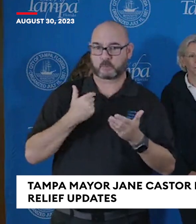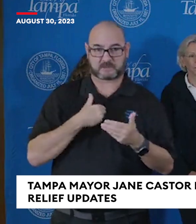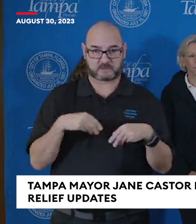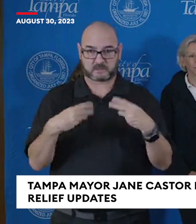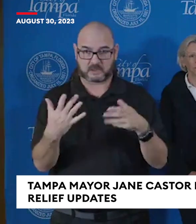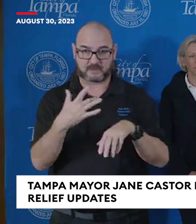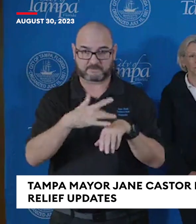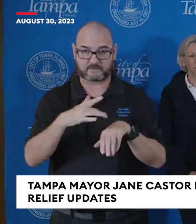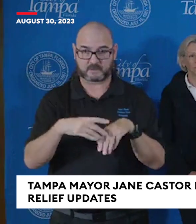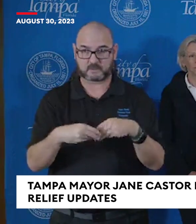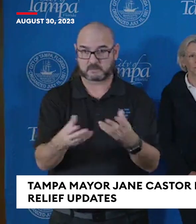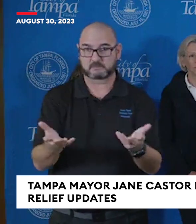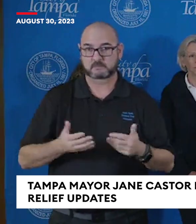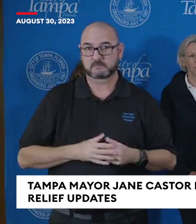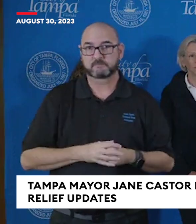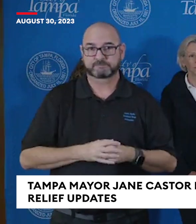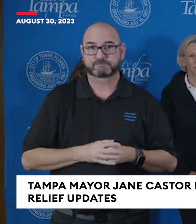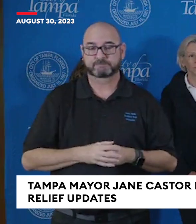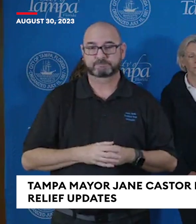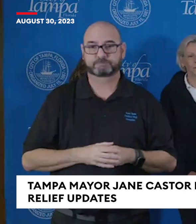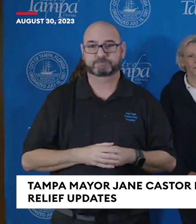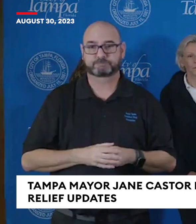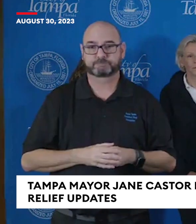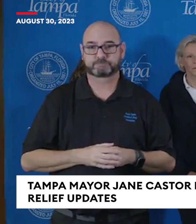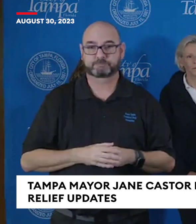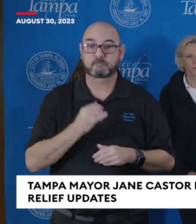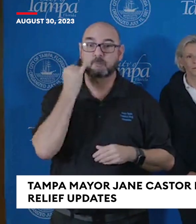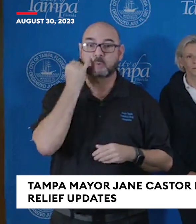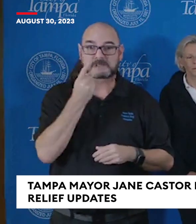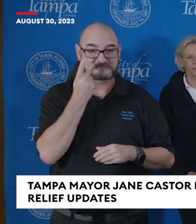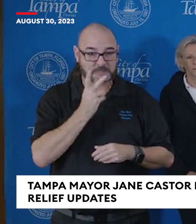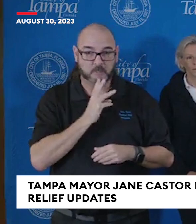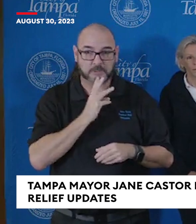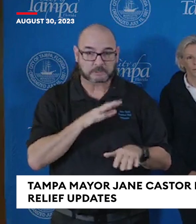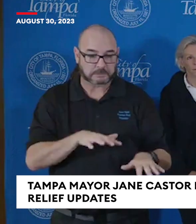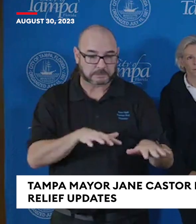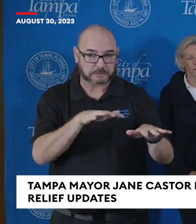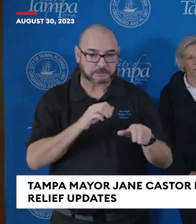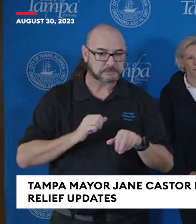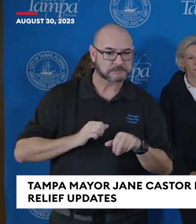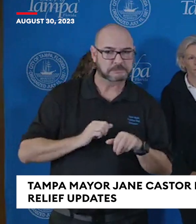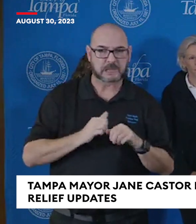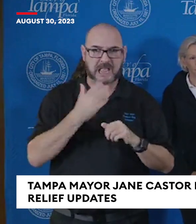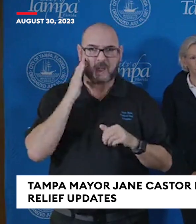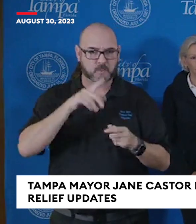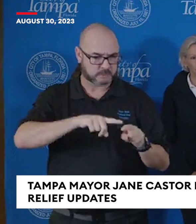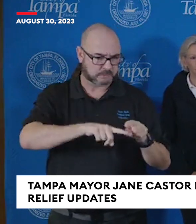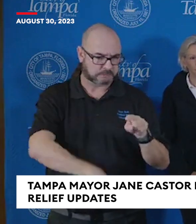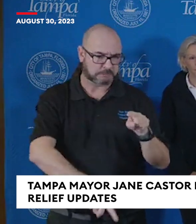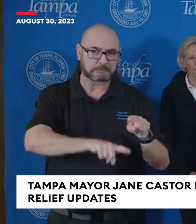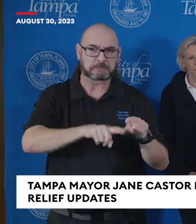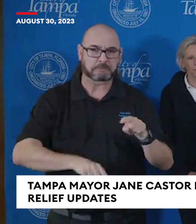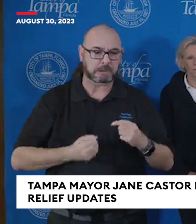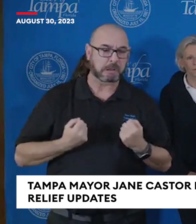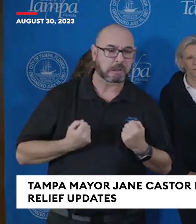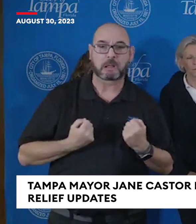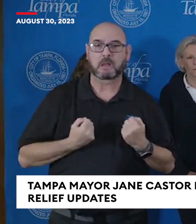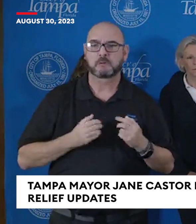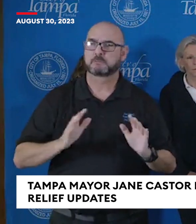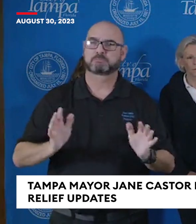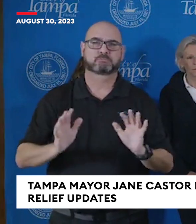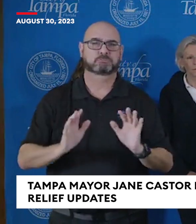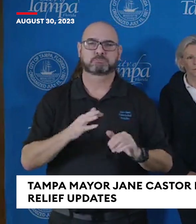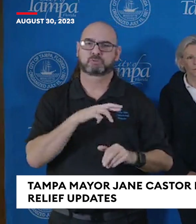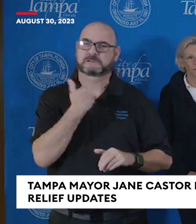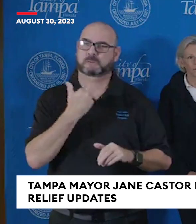roads, you do not know the depth of the water. Let's make sure you do not go through the water. Power